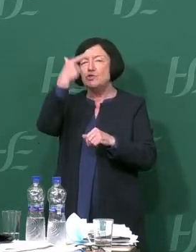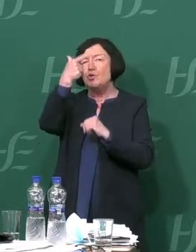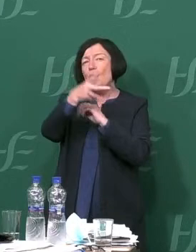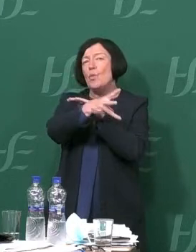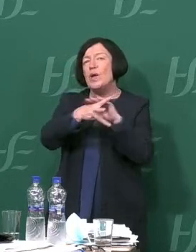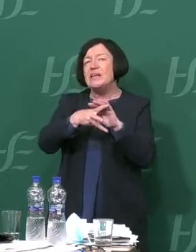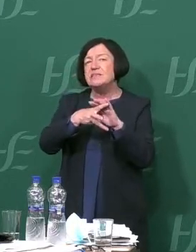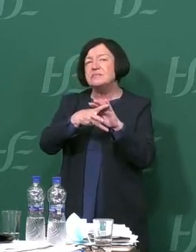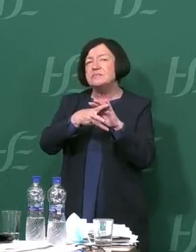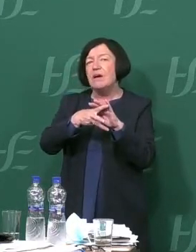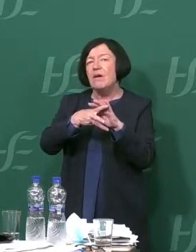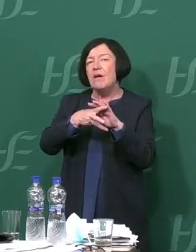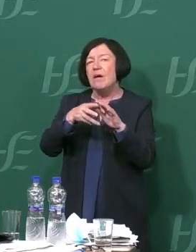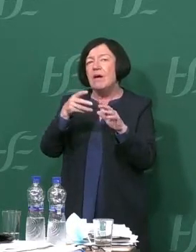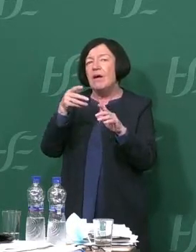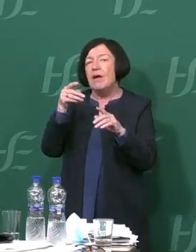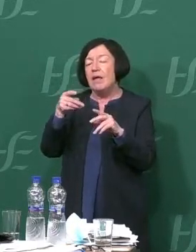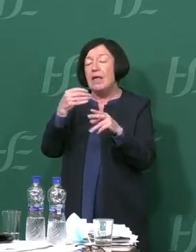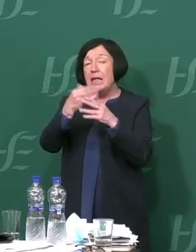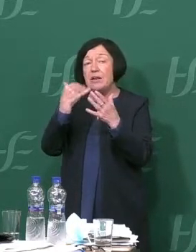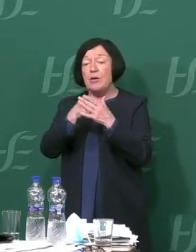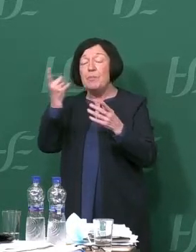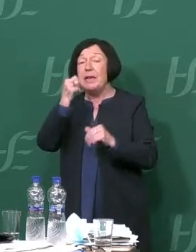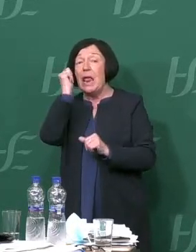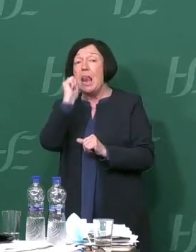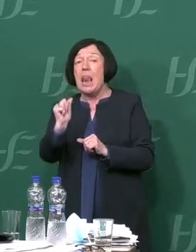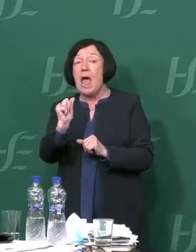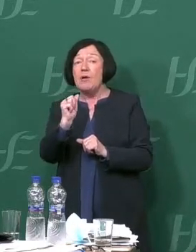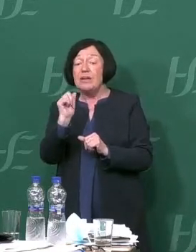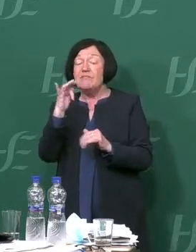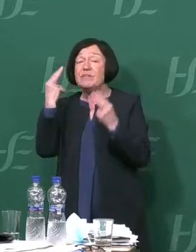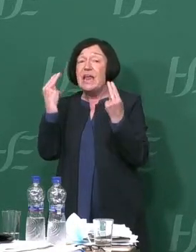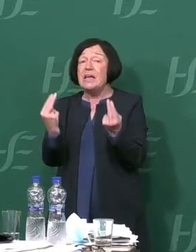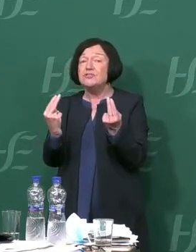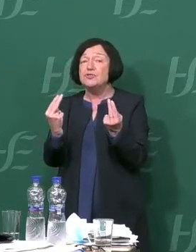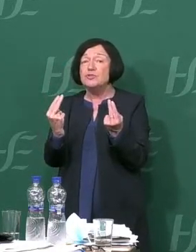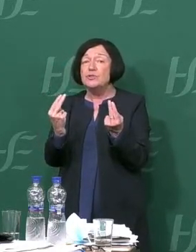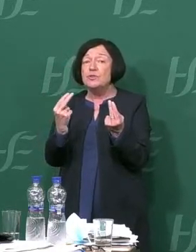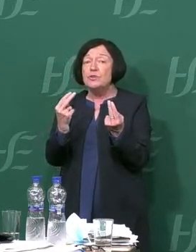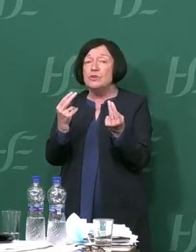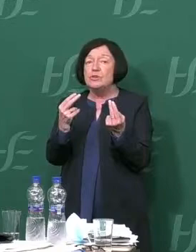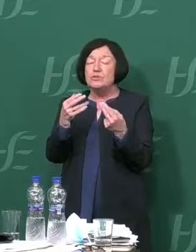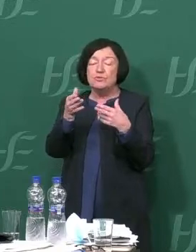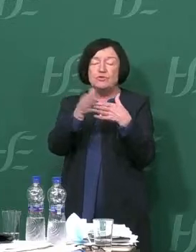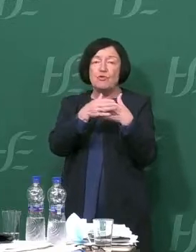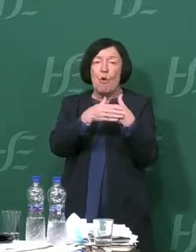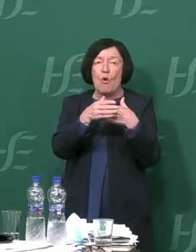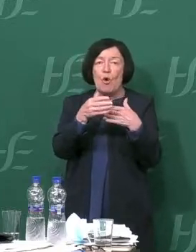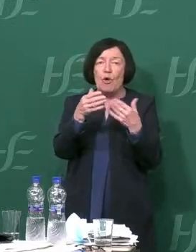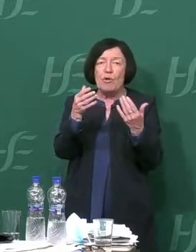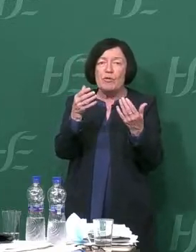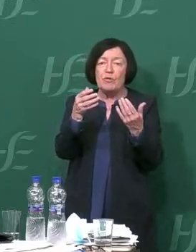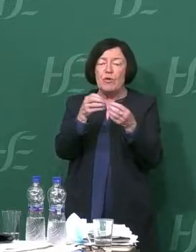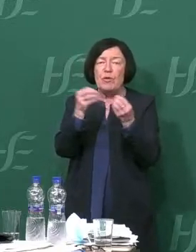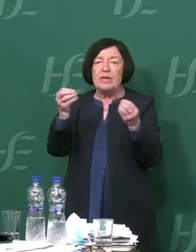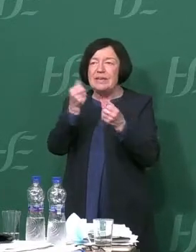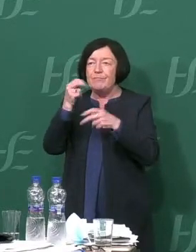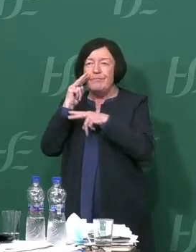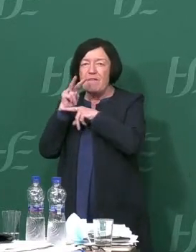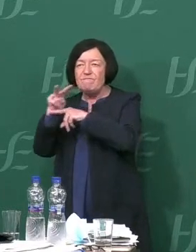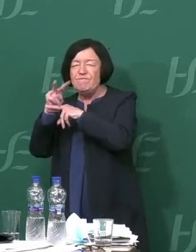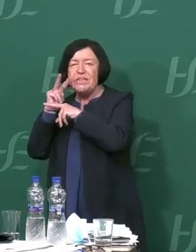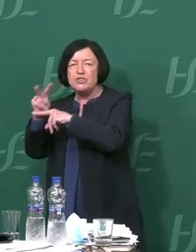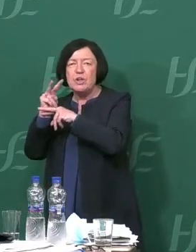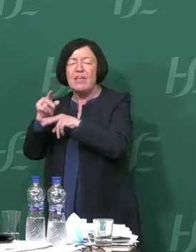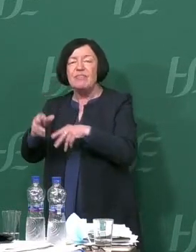of indoor hospitality being allowed with necessary, doorkeepers, and vigilance and so